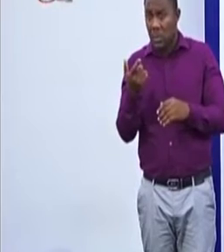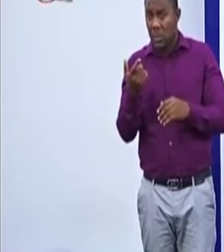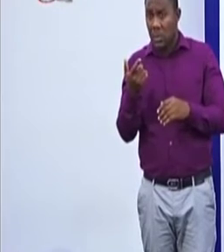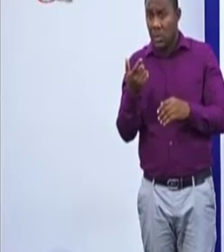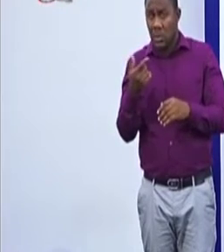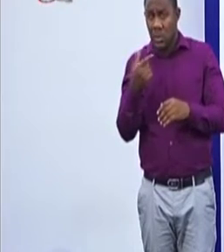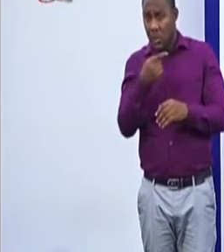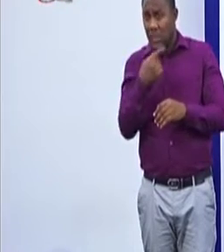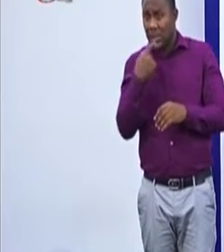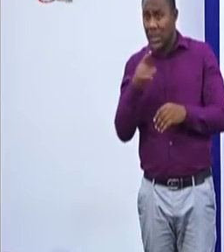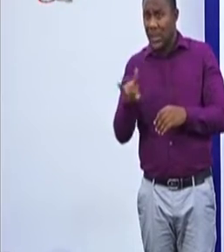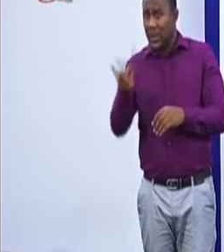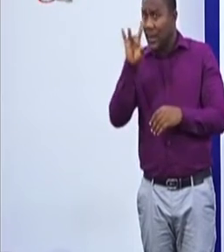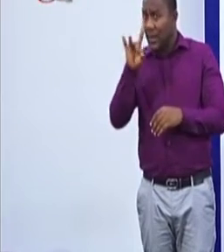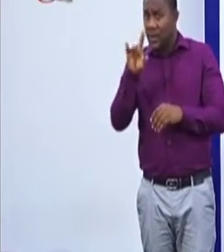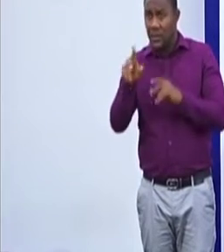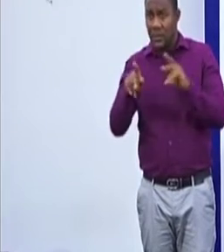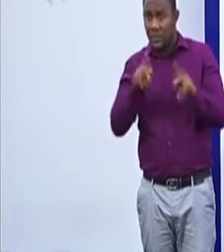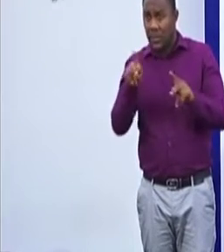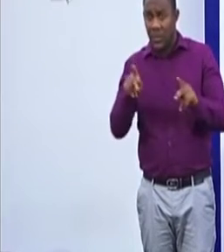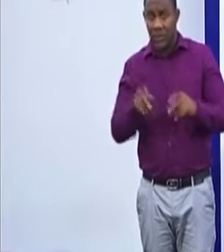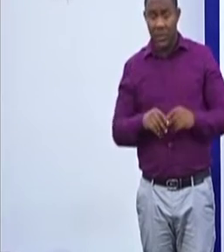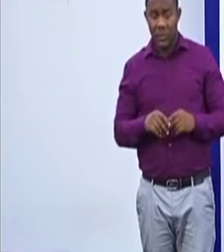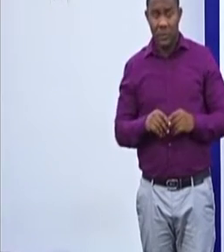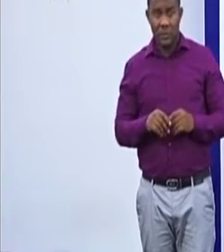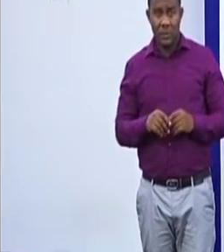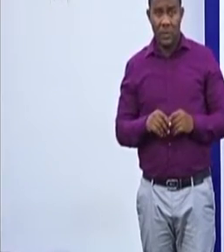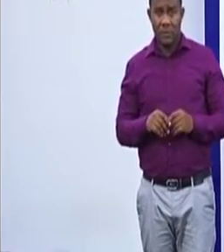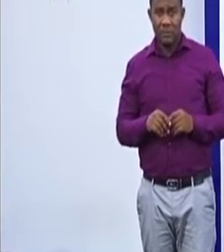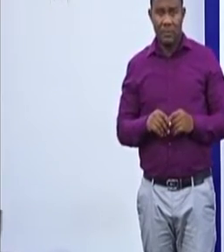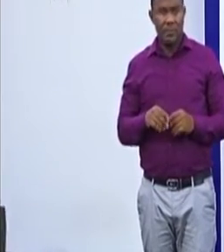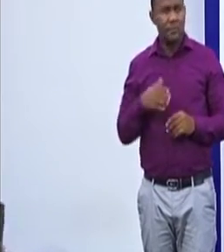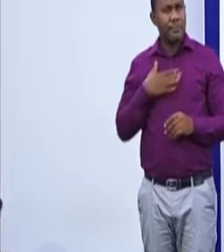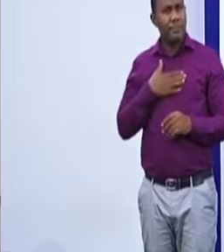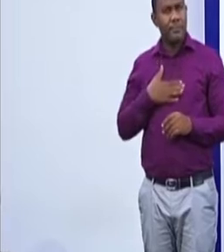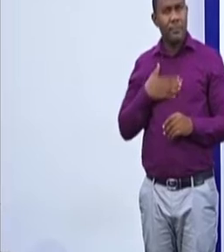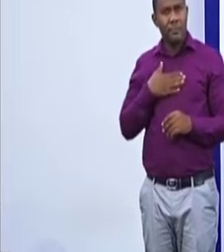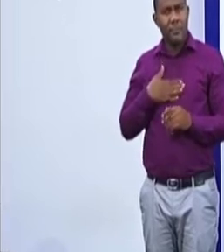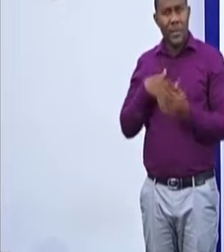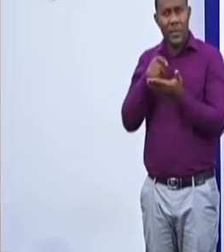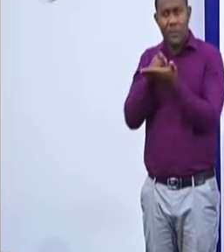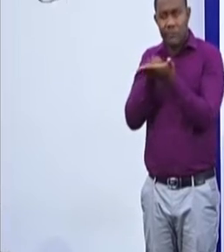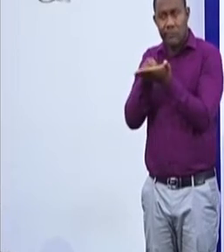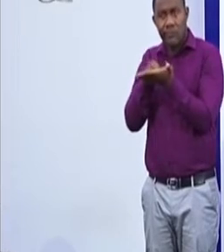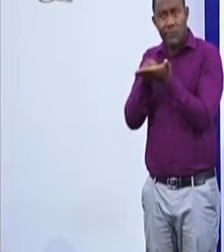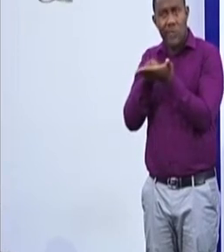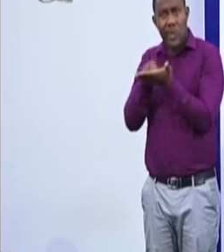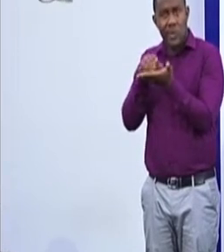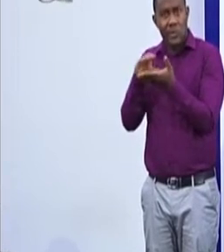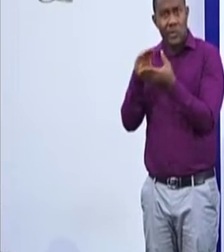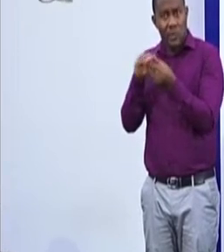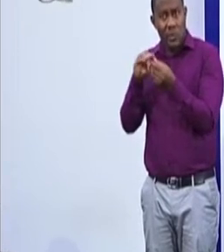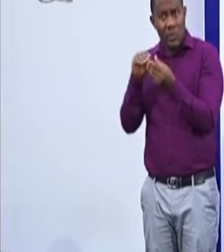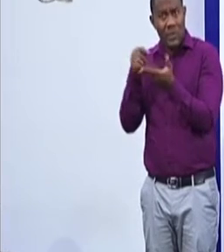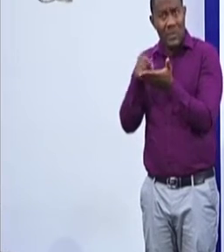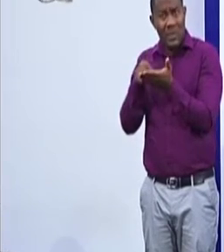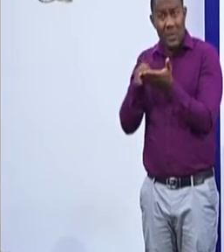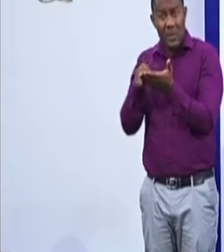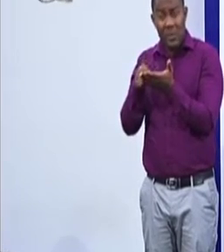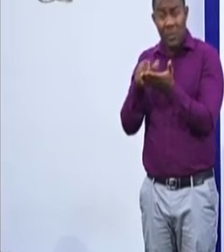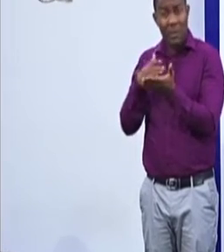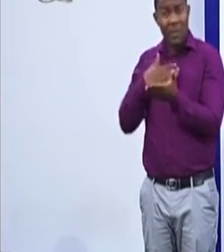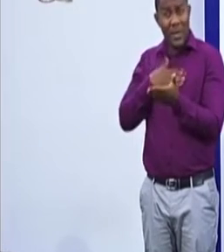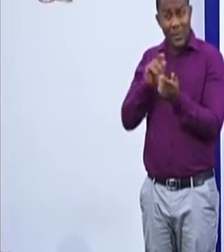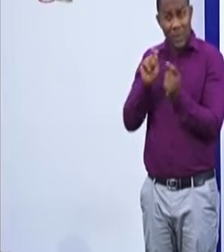8 persons have died. So our colleagues in the media who are writing online, please make that correction. 8 persons have